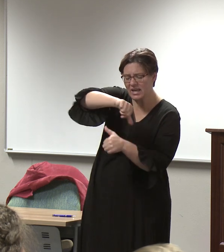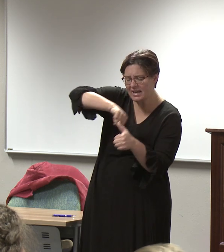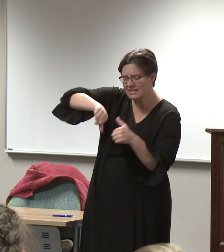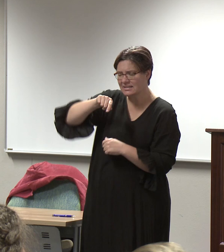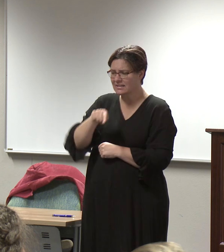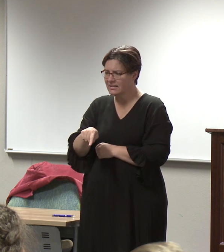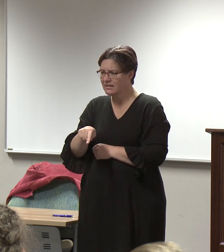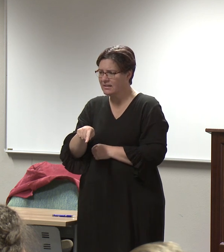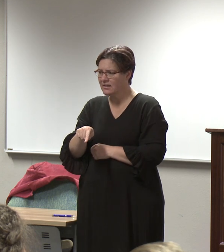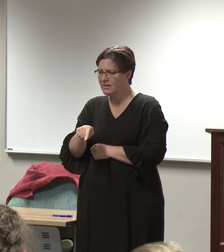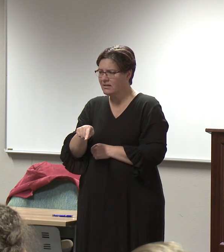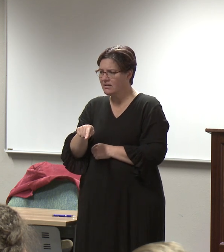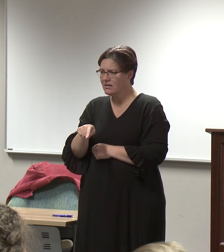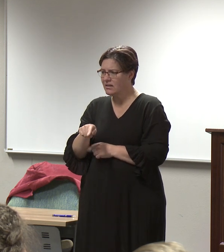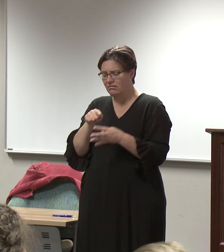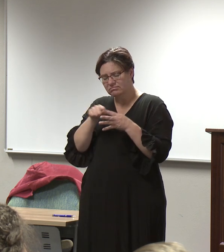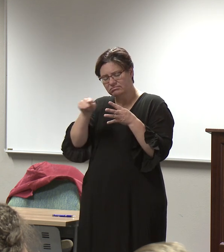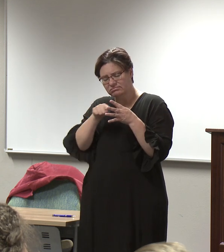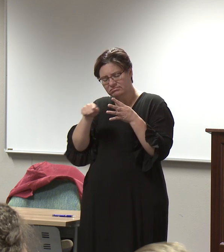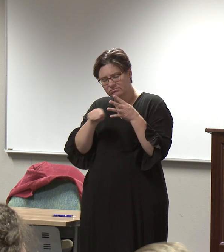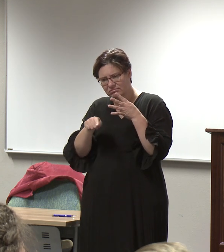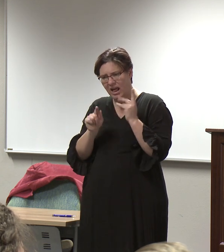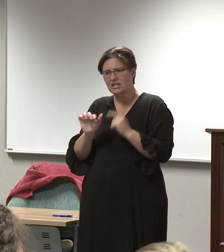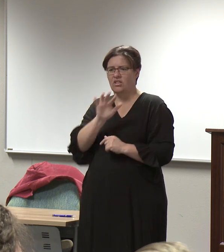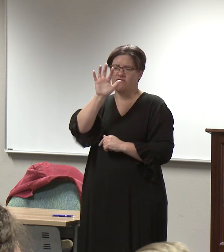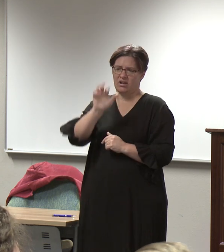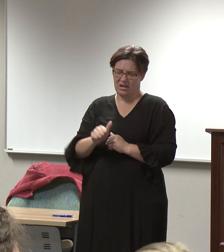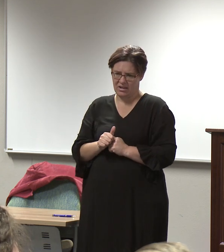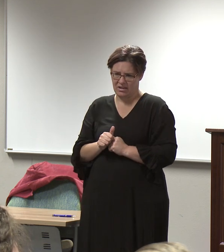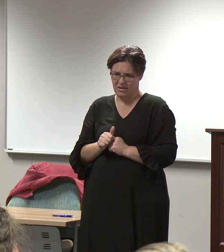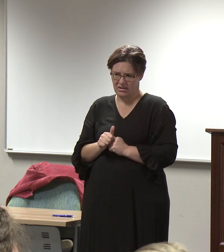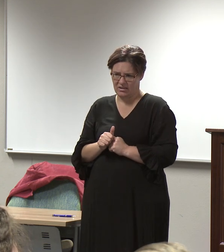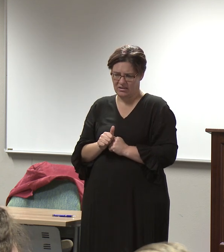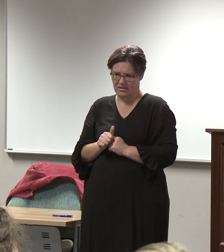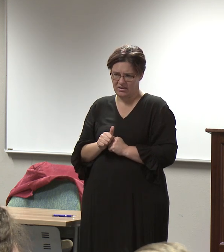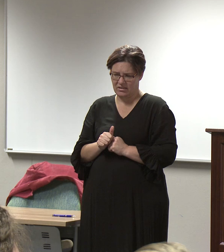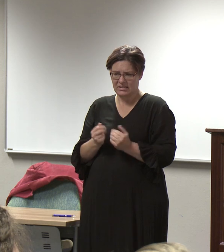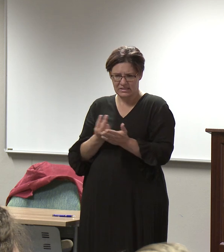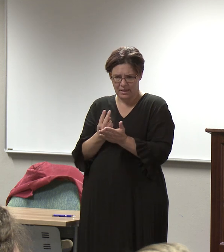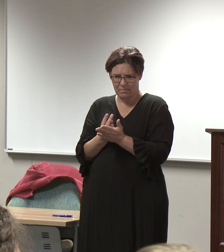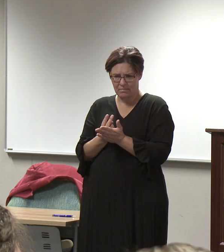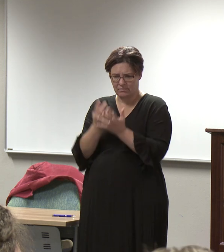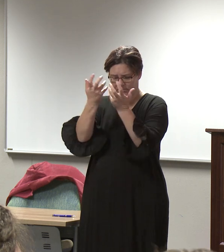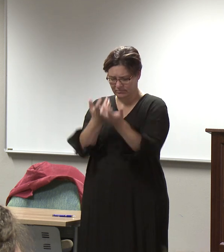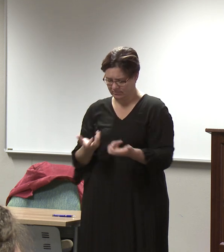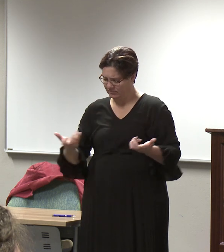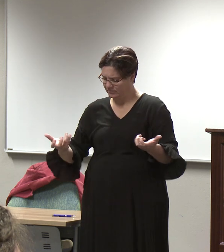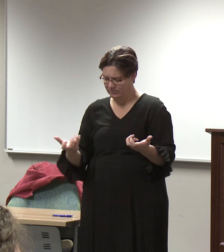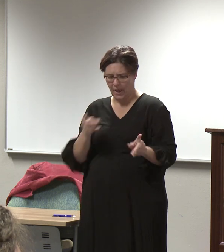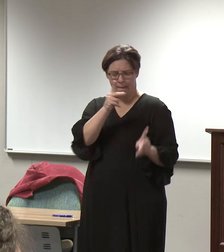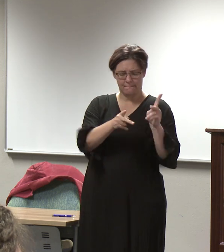societies underwent forms of colonialism like South Africa, they are divided usually in two types of people.